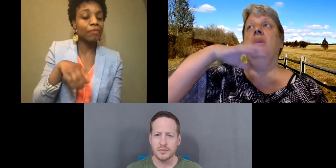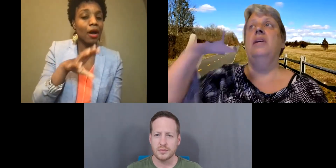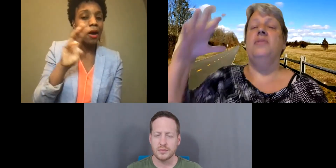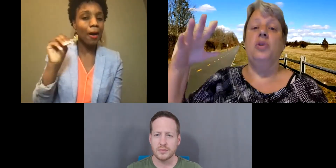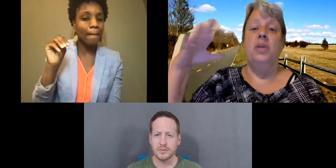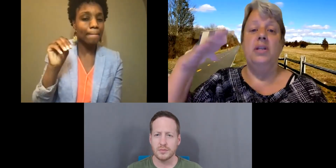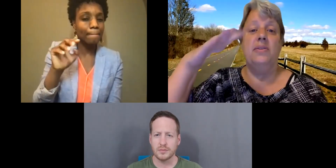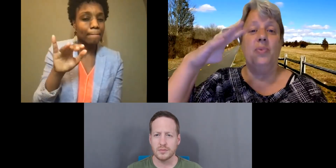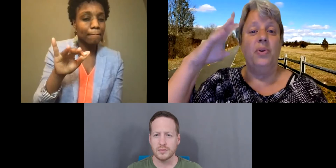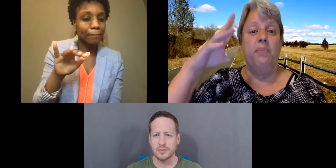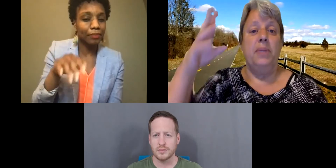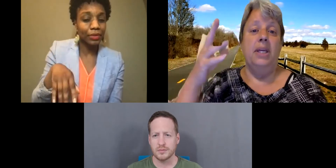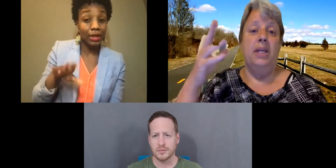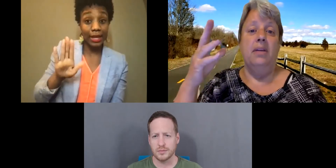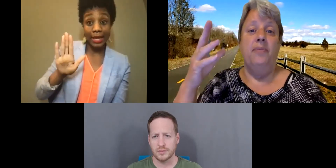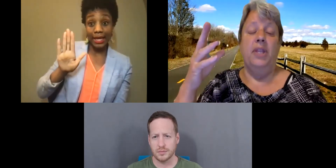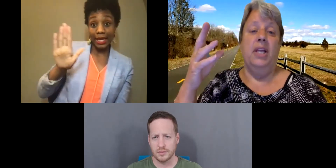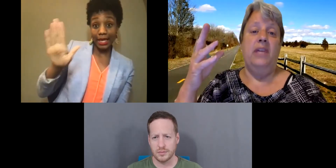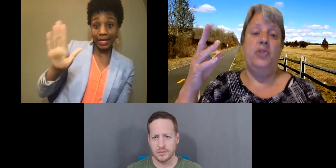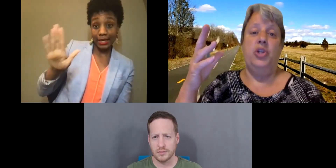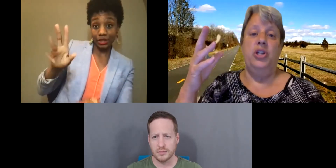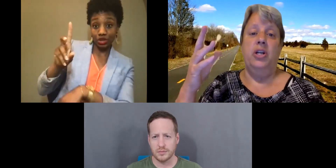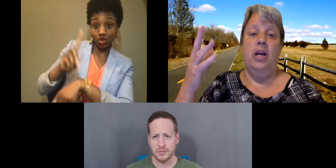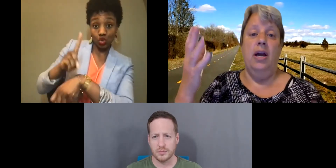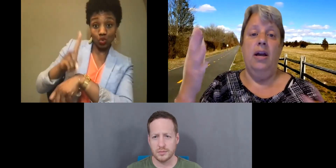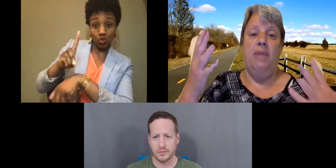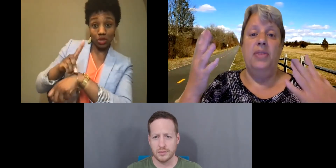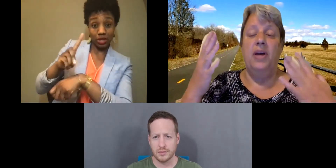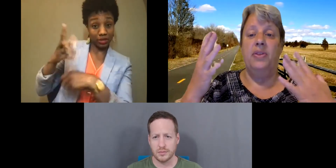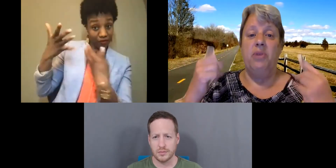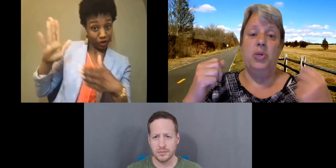his duties were completed for the last year. I mean, I thought the retreat was